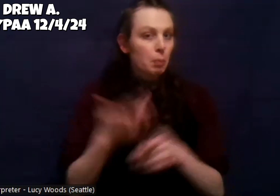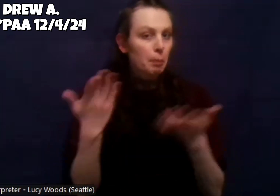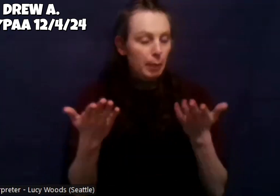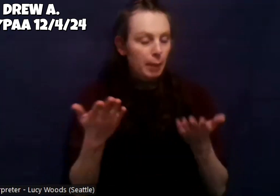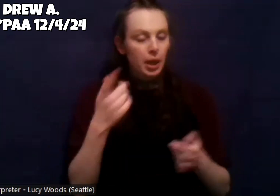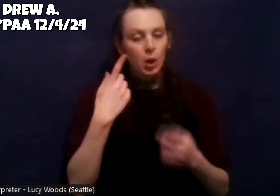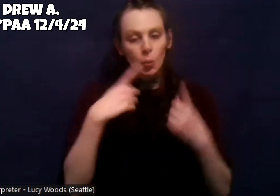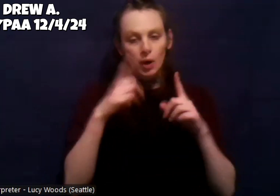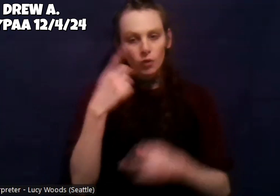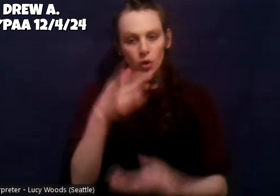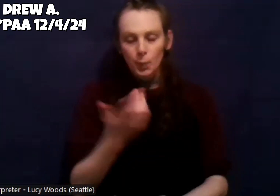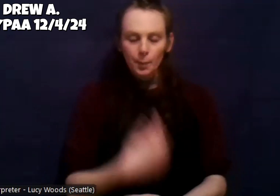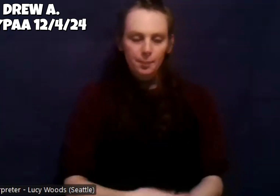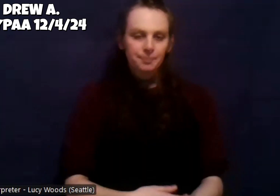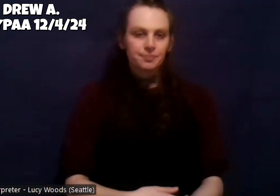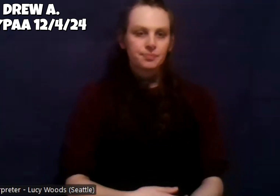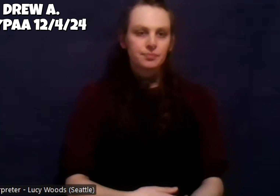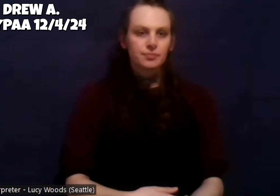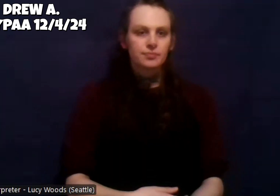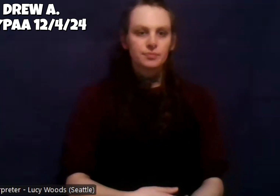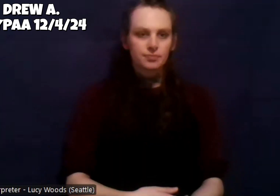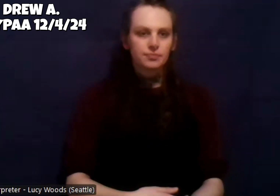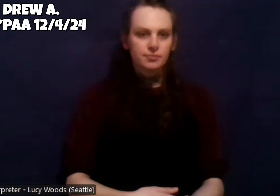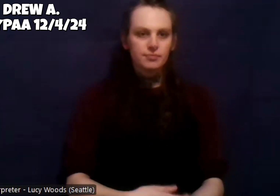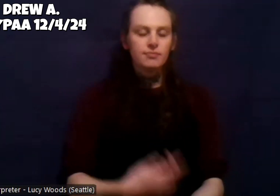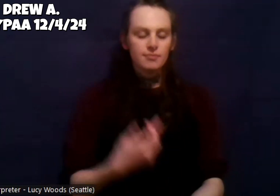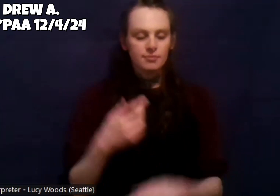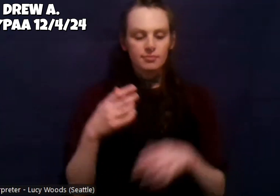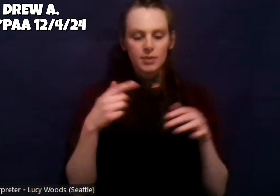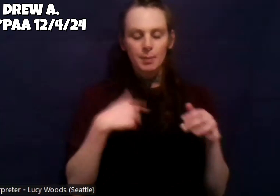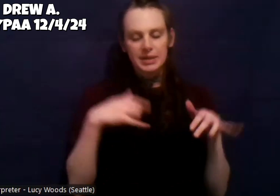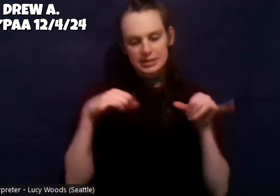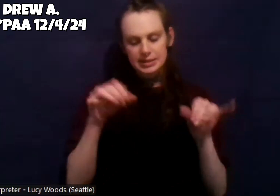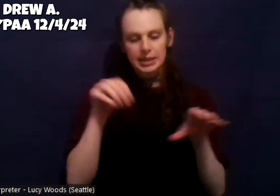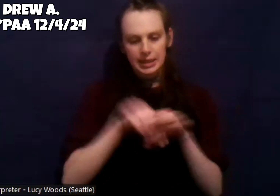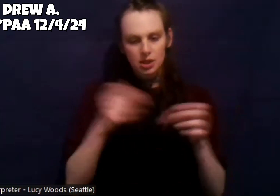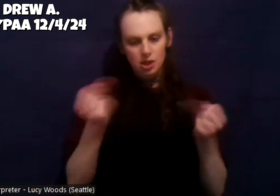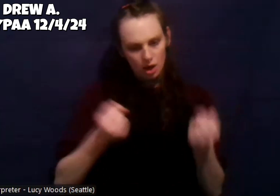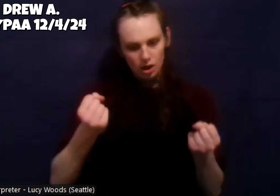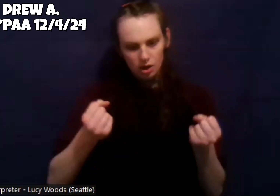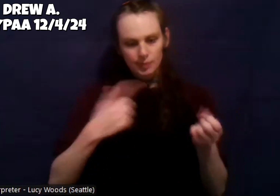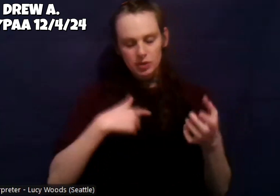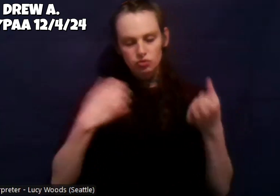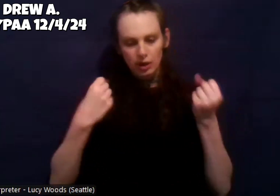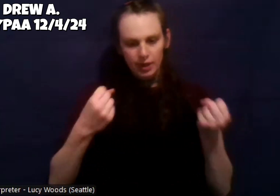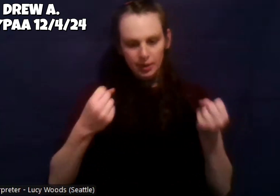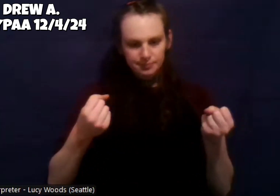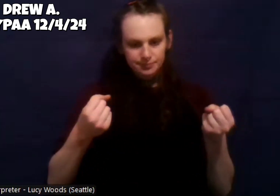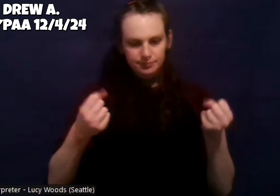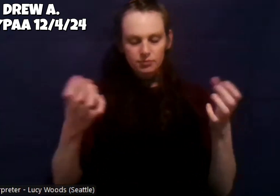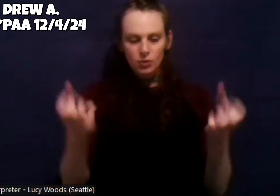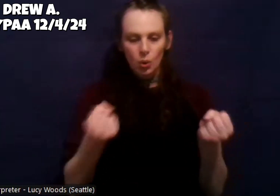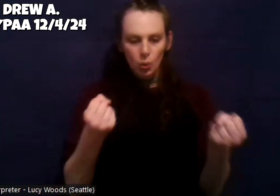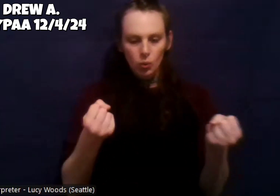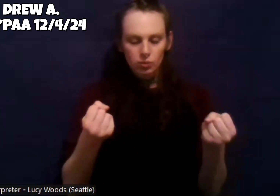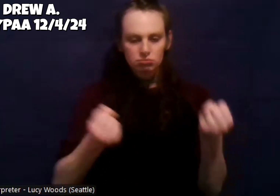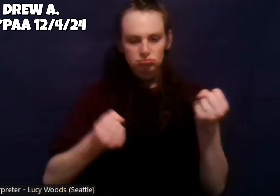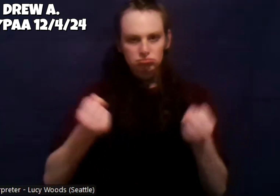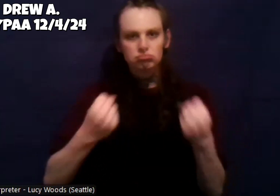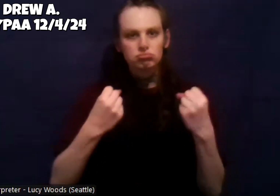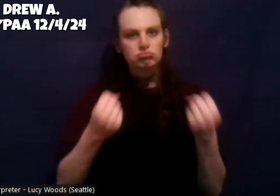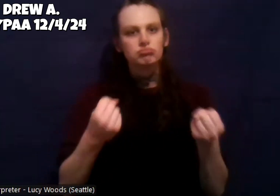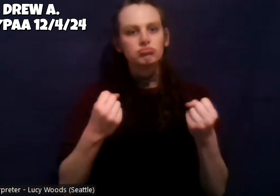you. So I still keep so it's like I'm still in the car, I'm driving, my hands are still on the wheel, but my higher power is